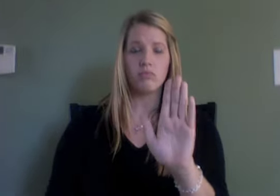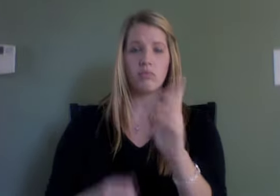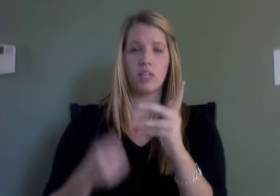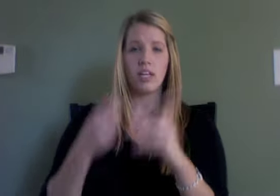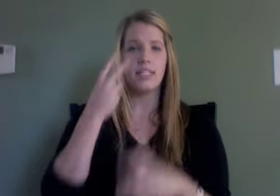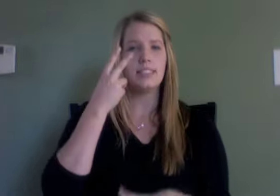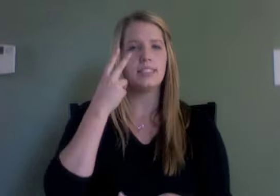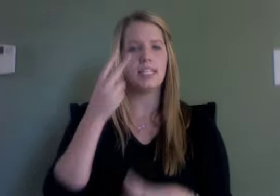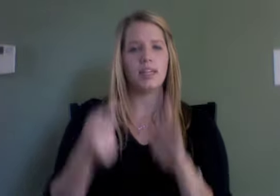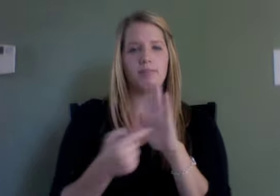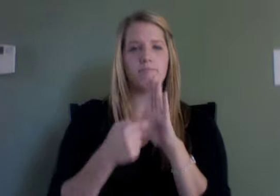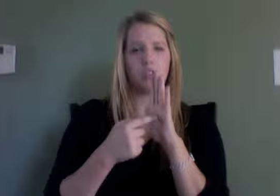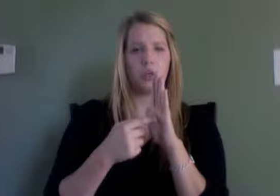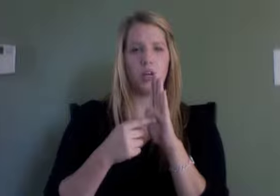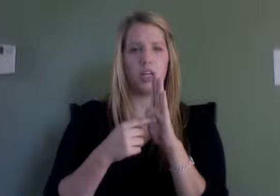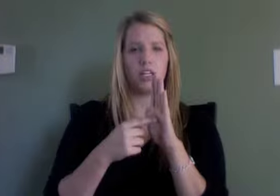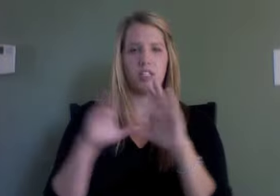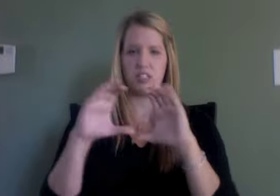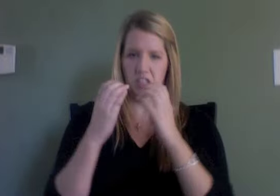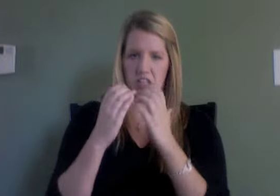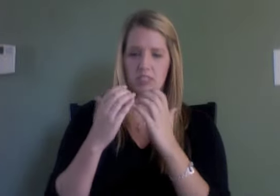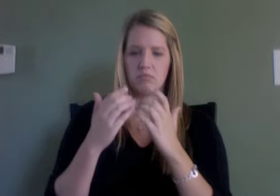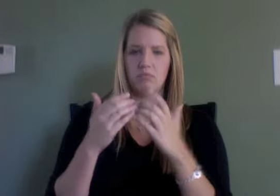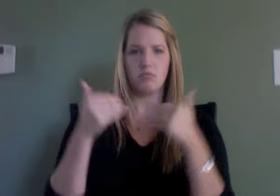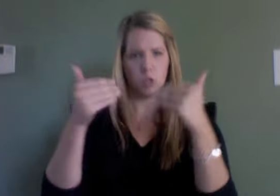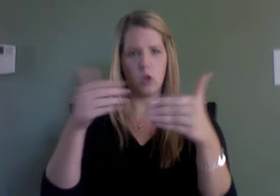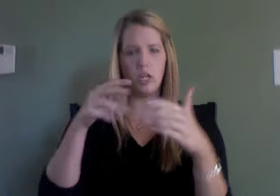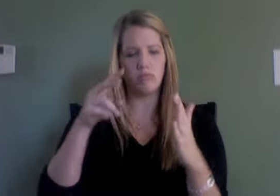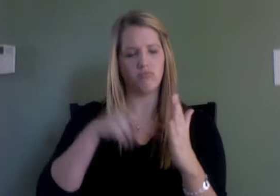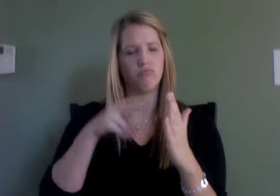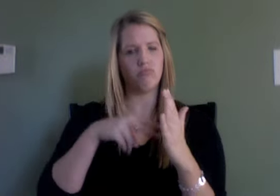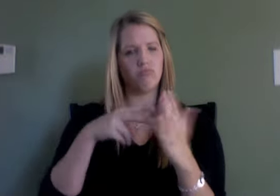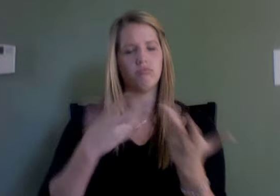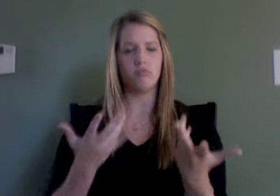that. I'll just go ahead and take a few moments to look at that.